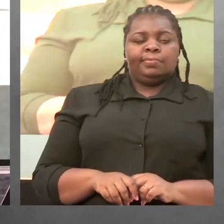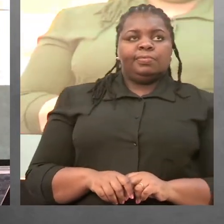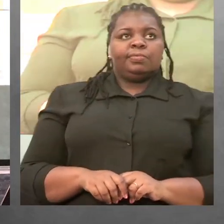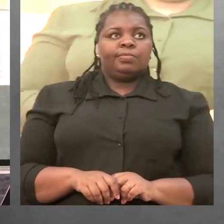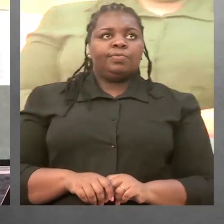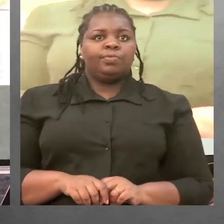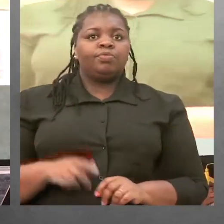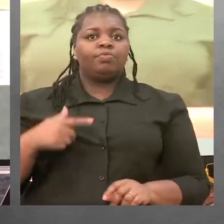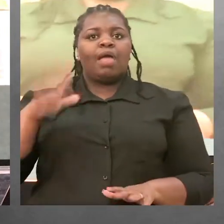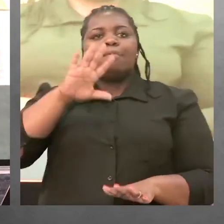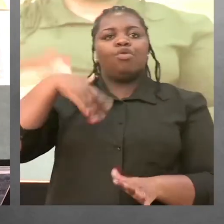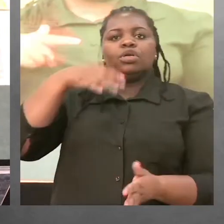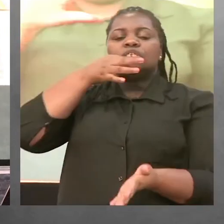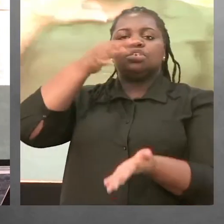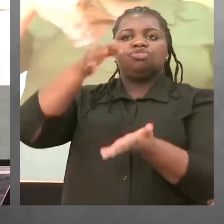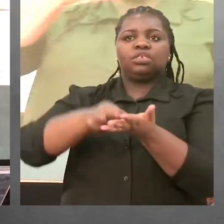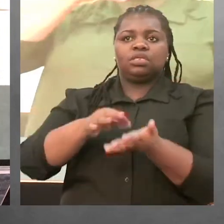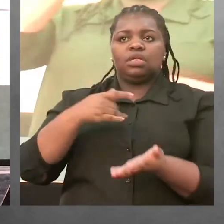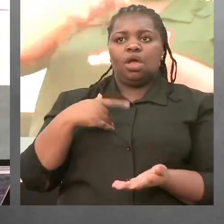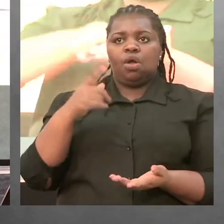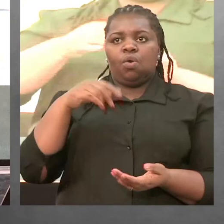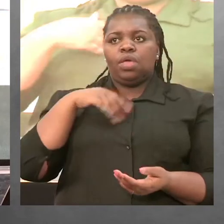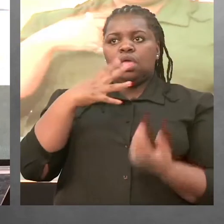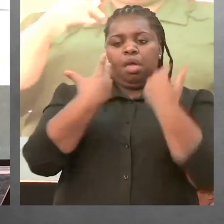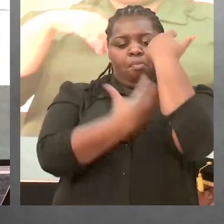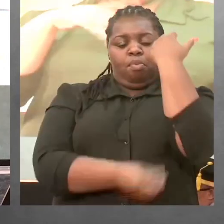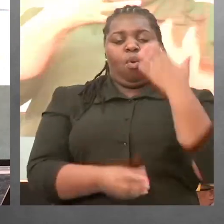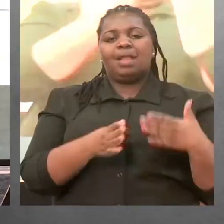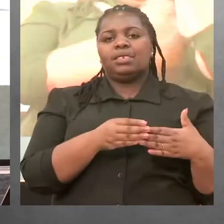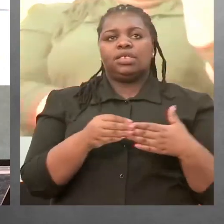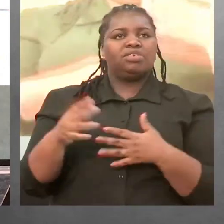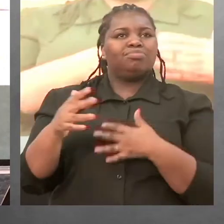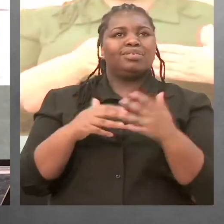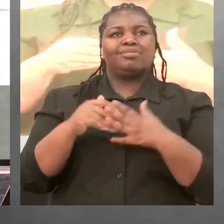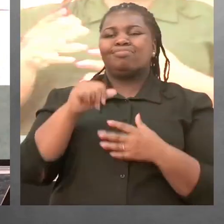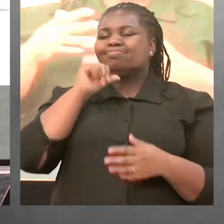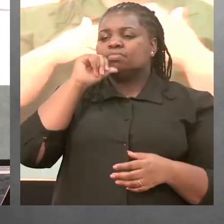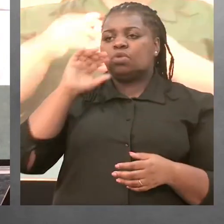And I'm not suggesting that we tolerate poor leadership from anyone, whether a